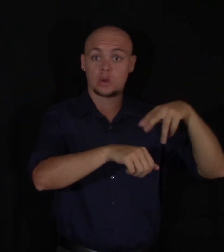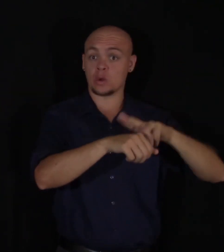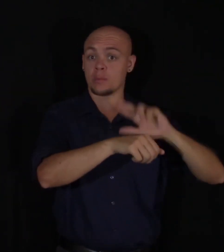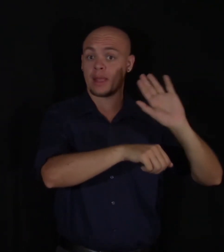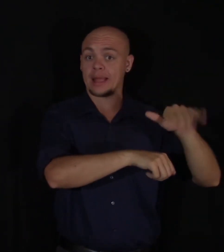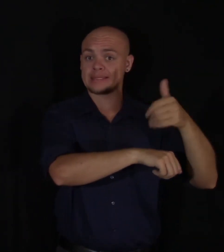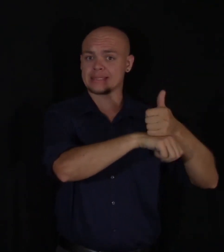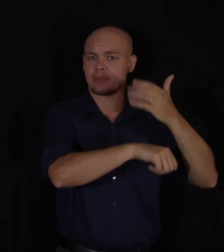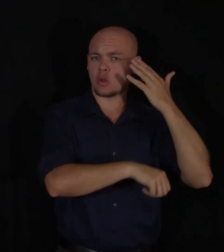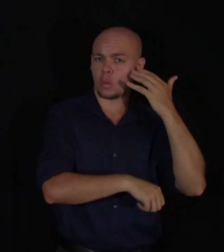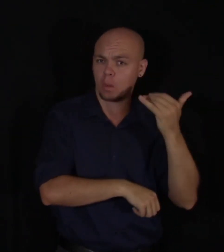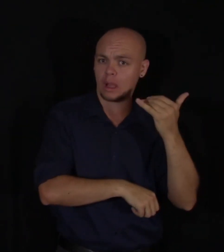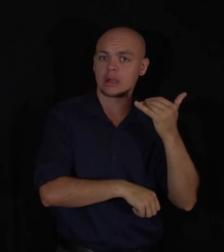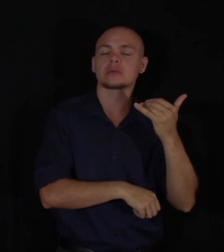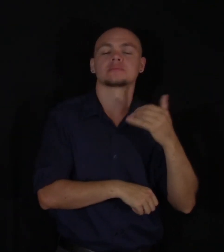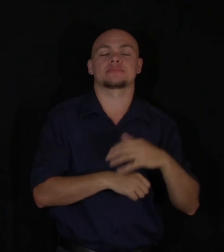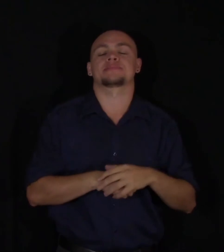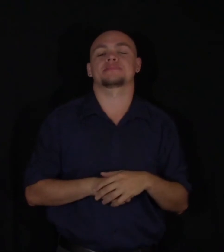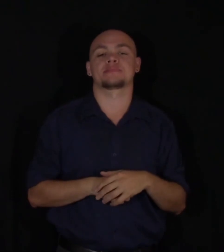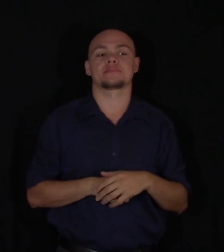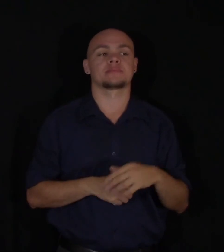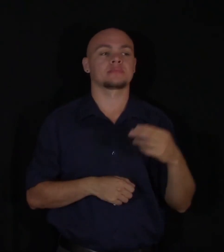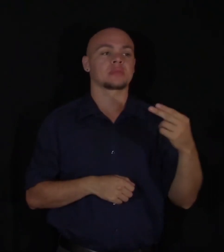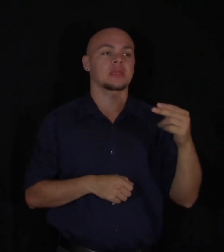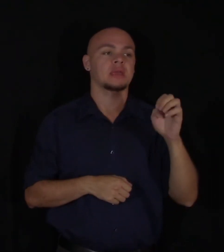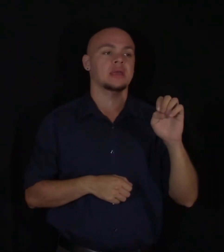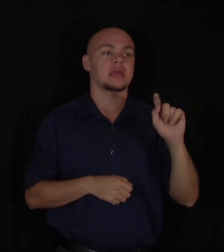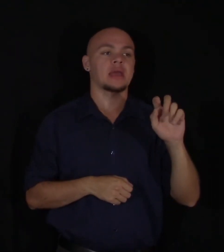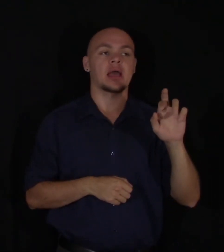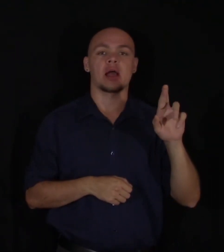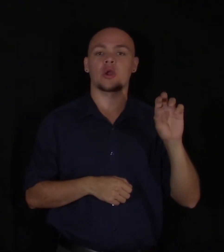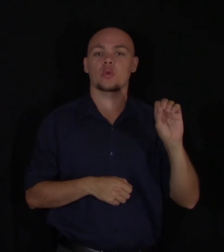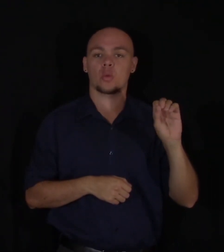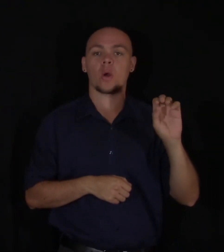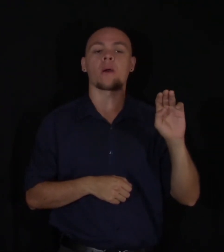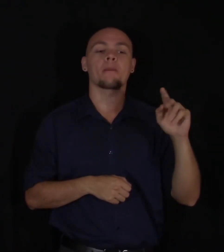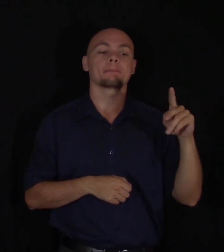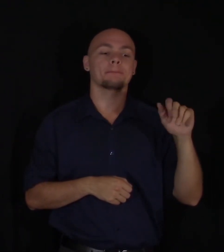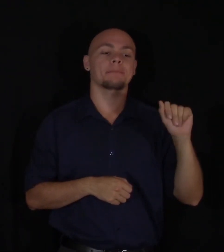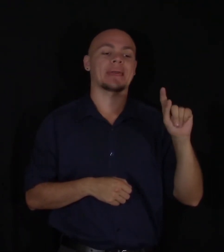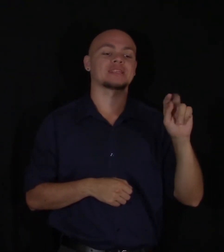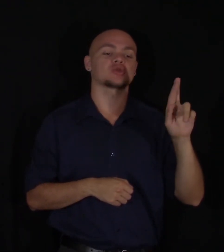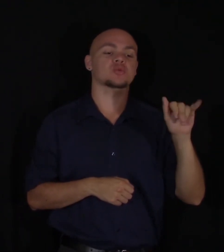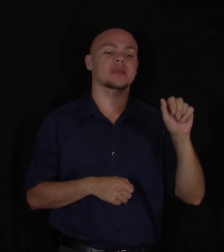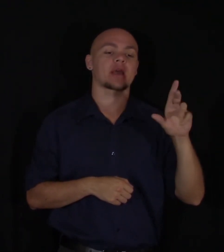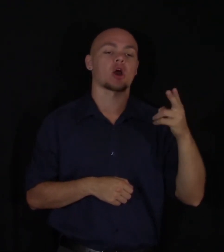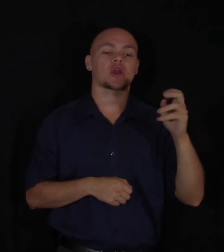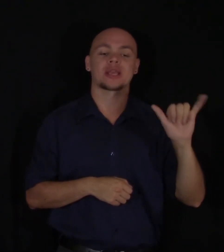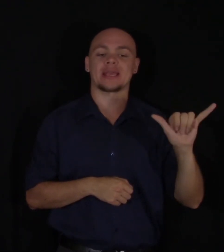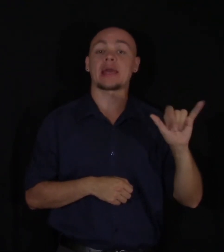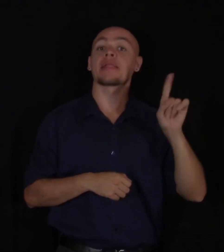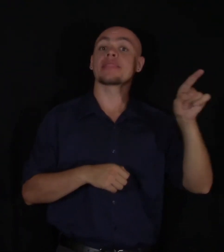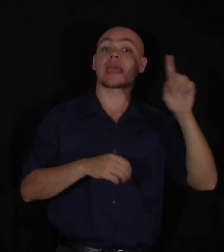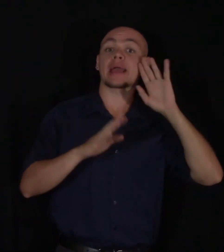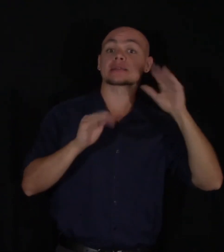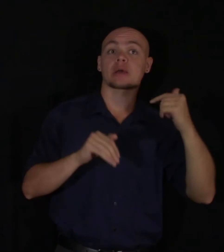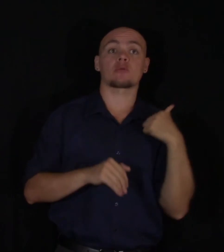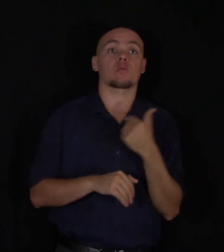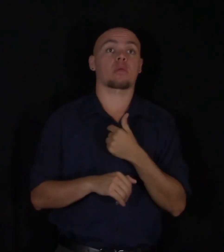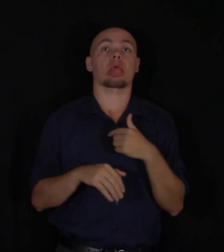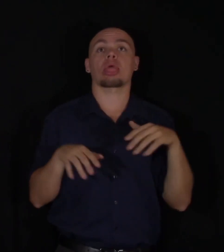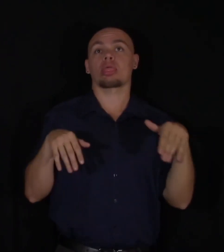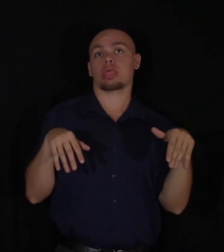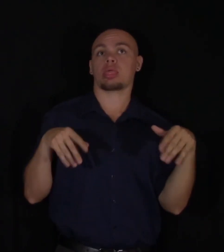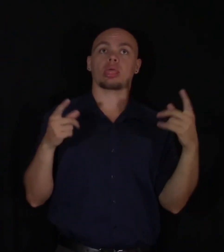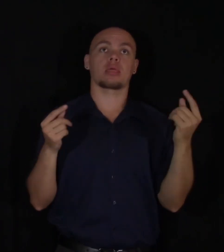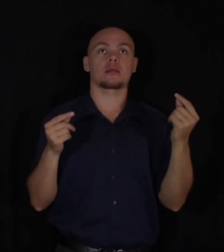us. Cis heteropatriarchy counts on us being absent-minded from the removal of binaries and restrictions to